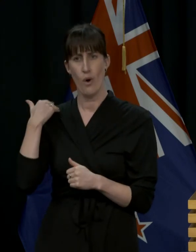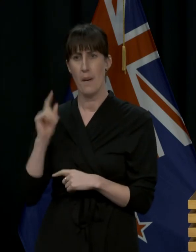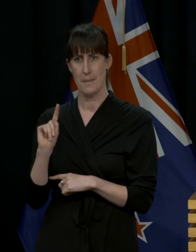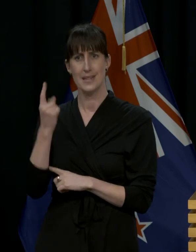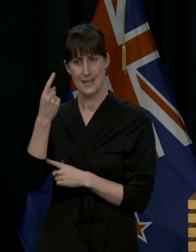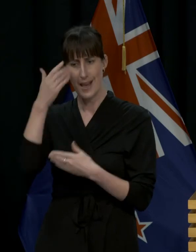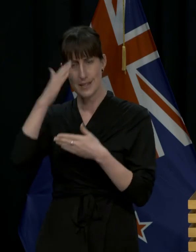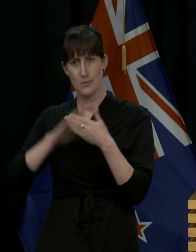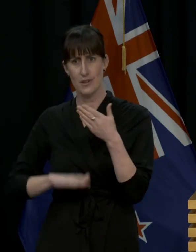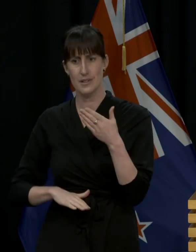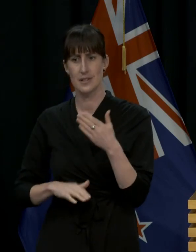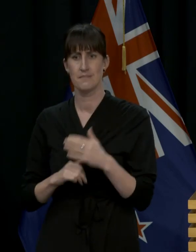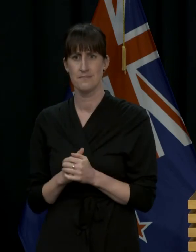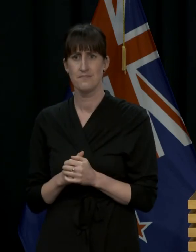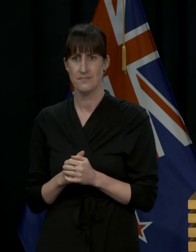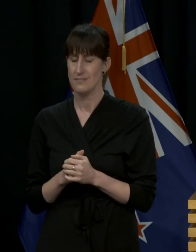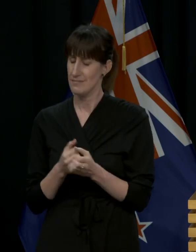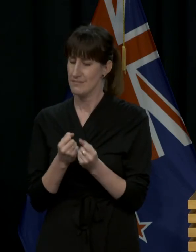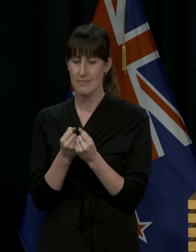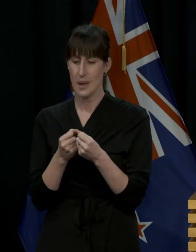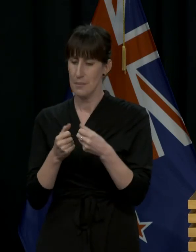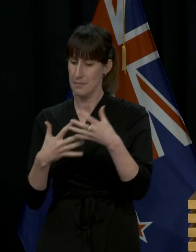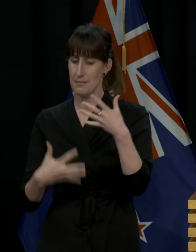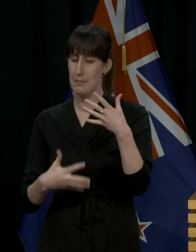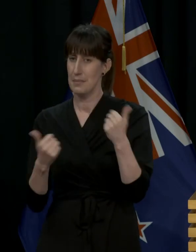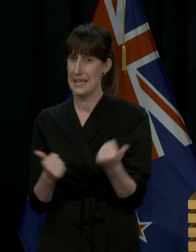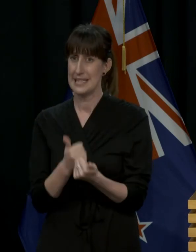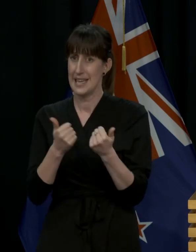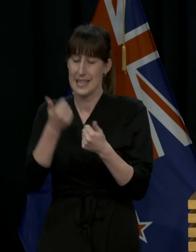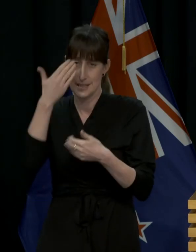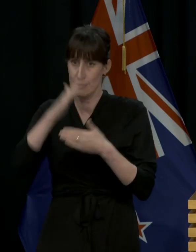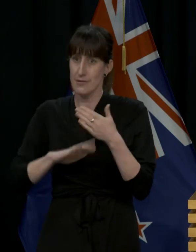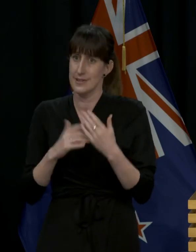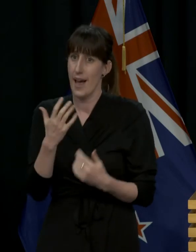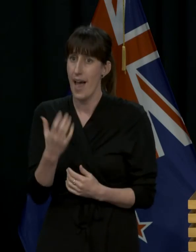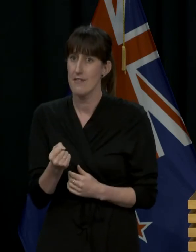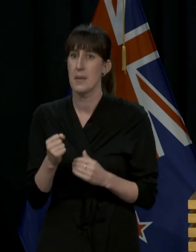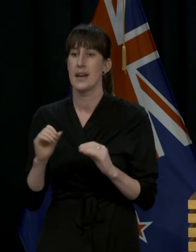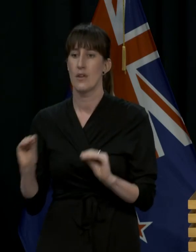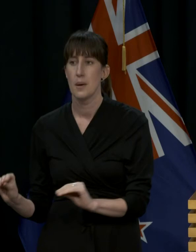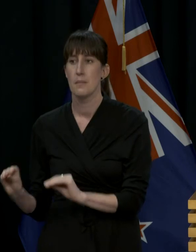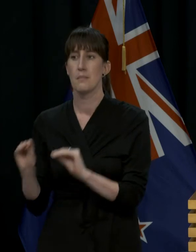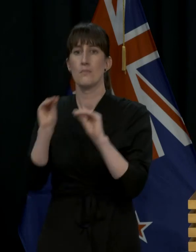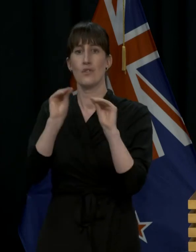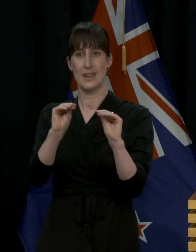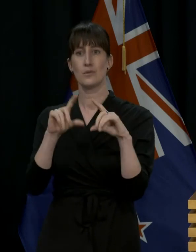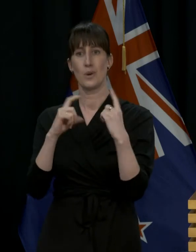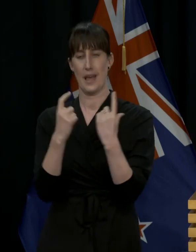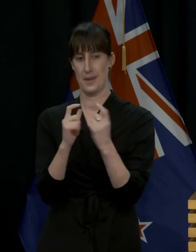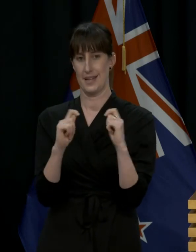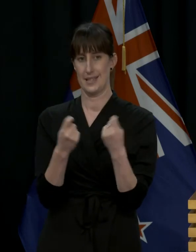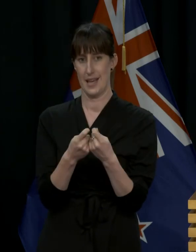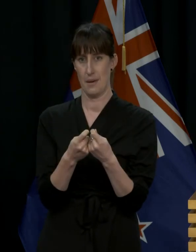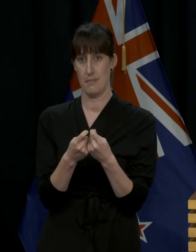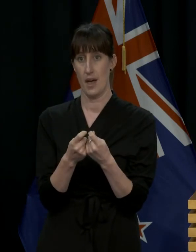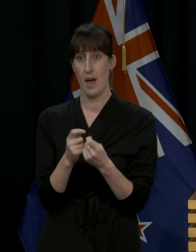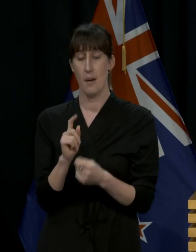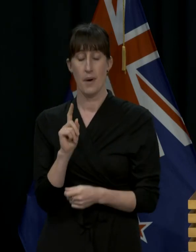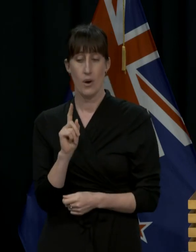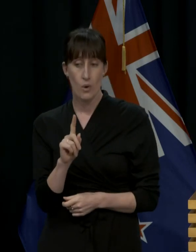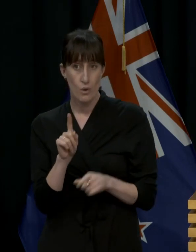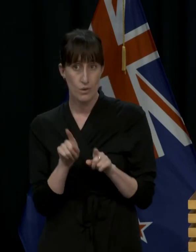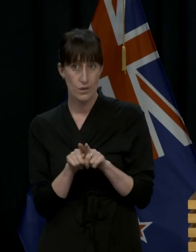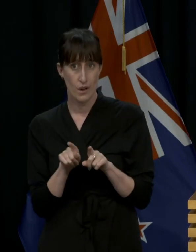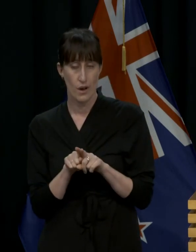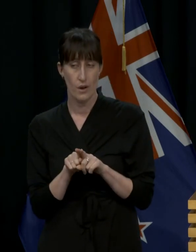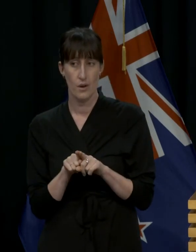Mika Whaitiri. So a number of those already have that experience. They are now being elevated into a cabinet team. What I will say is that,